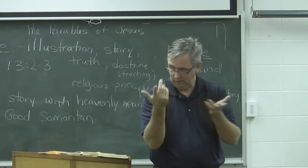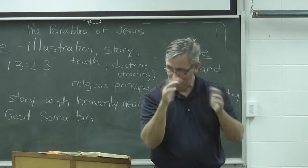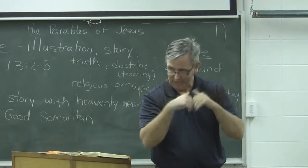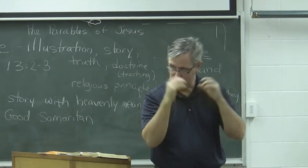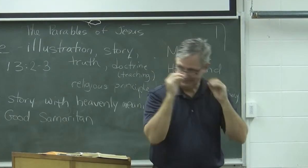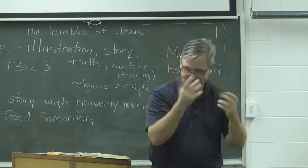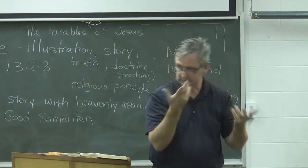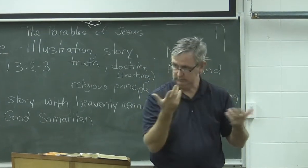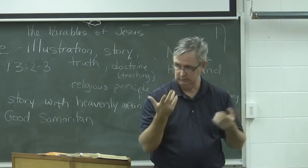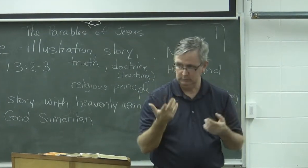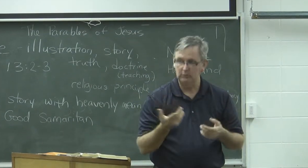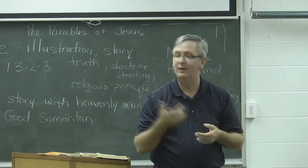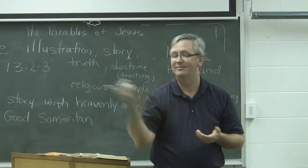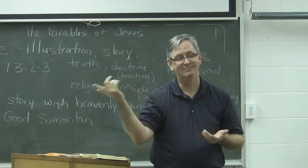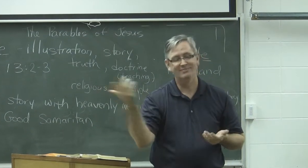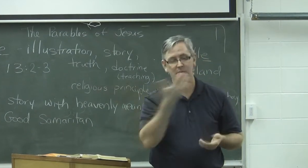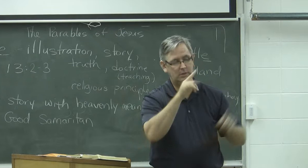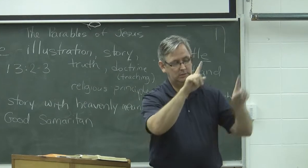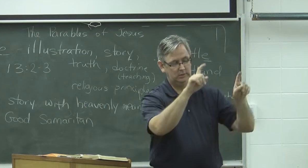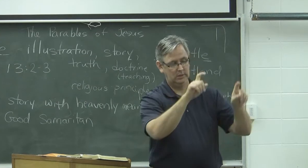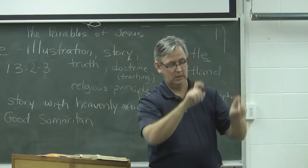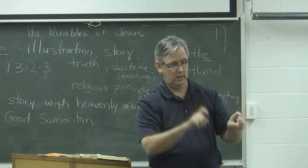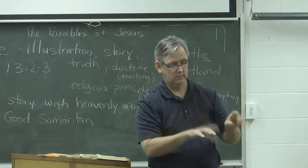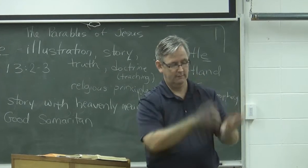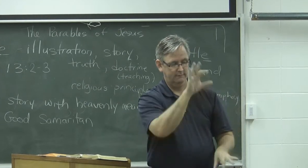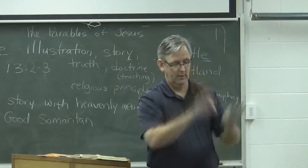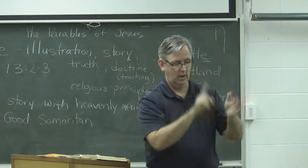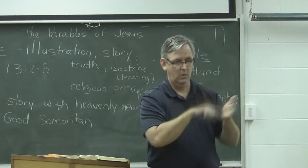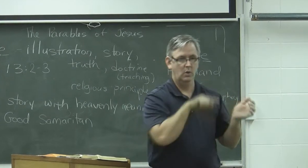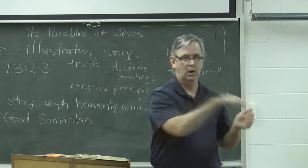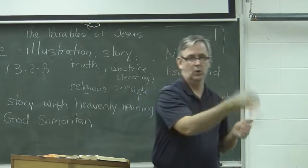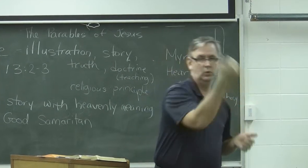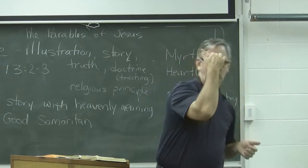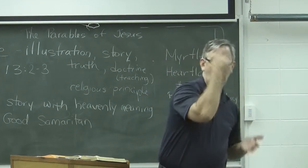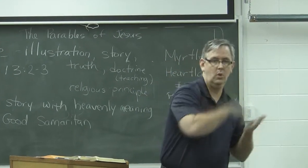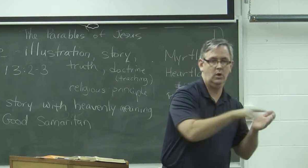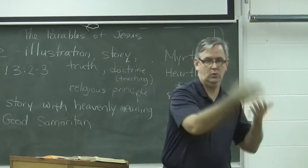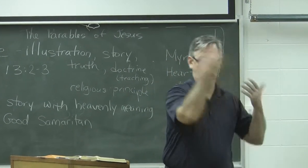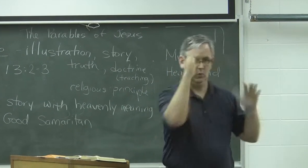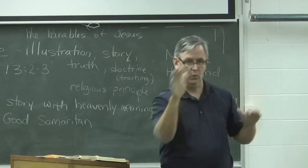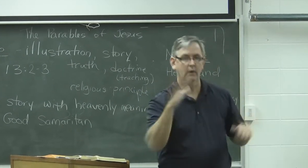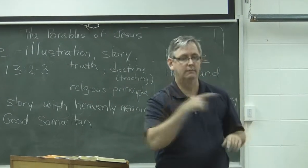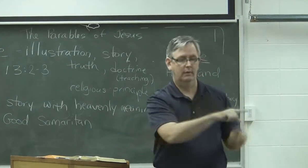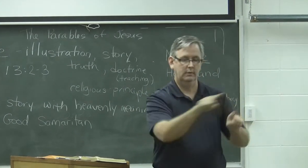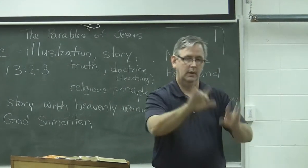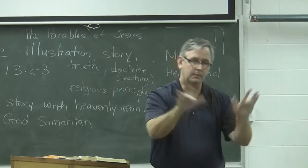They asked Ms. Schaefer, what are we going to teach him? Let's test him and find out what he does now and what he doesn't know. So I